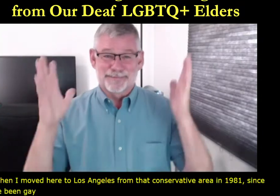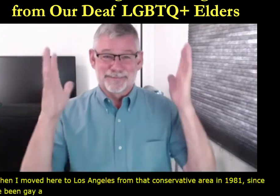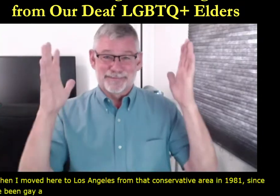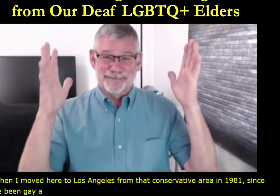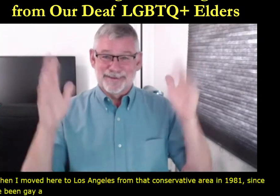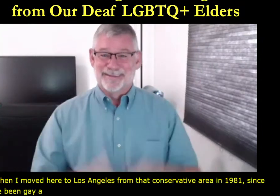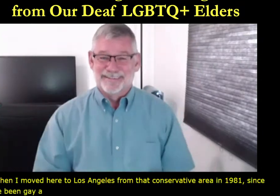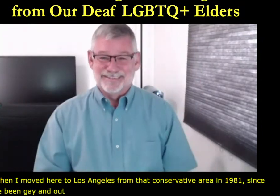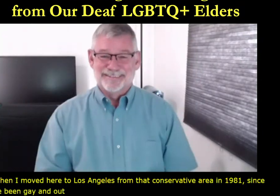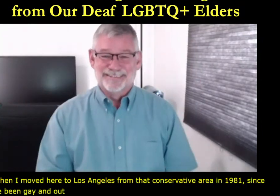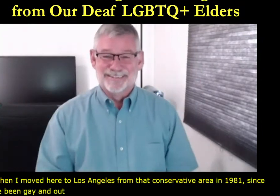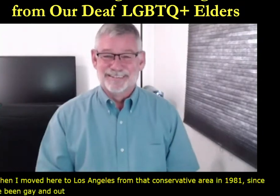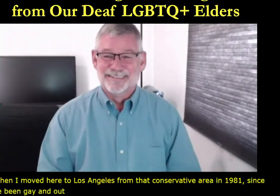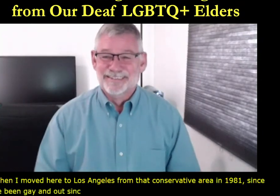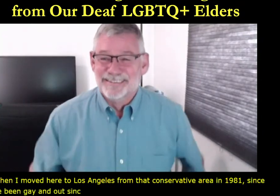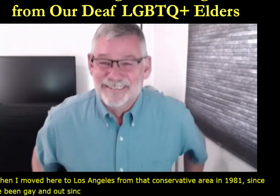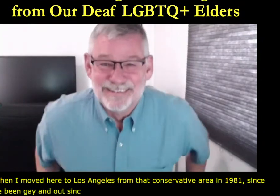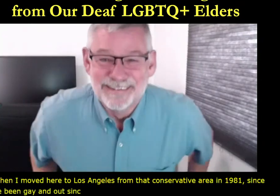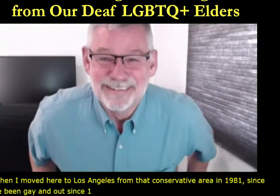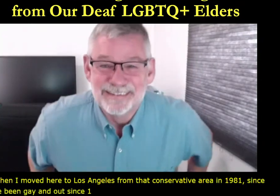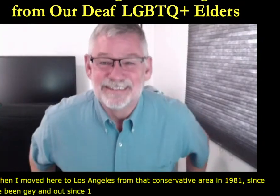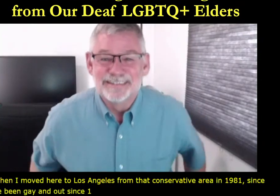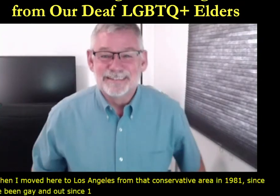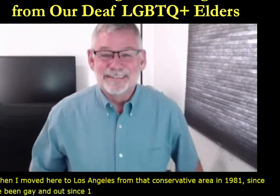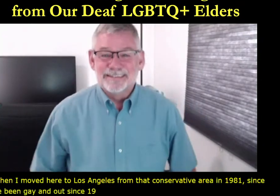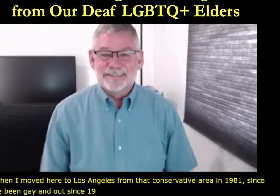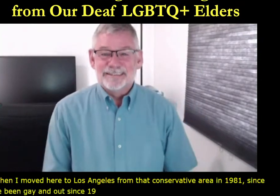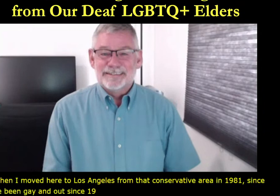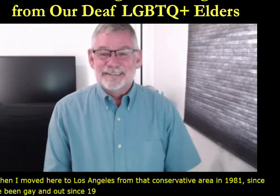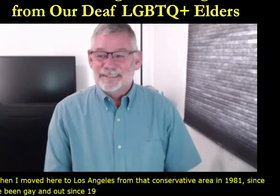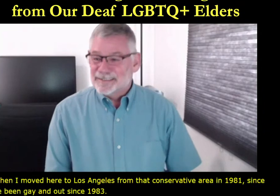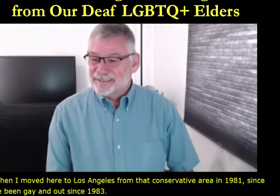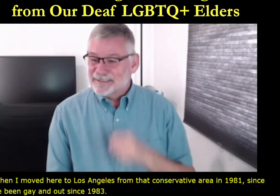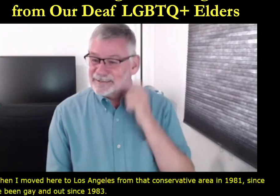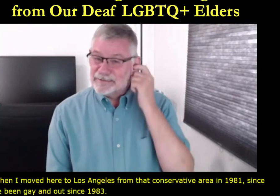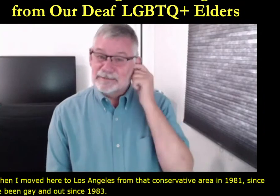i was thank you so now our next panelist